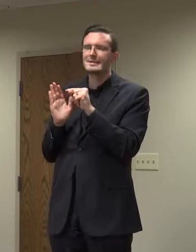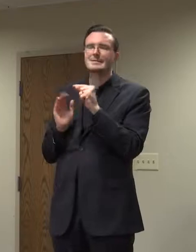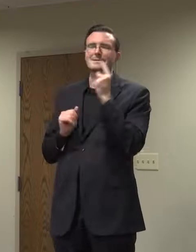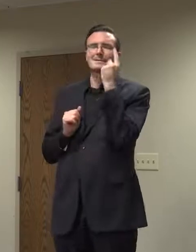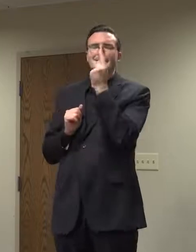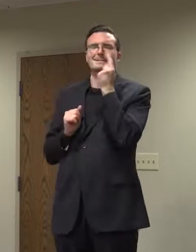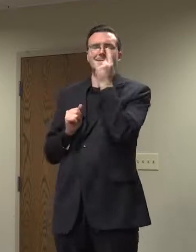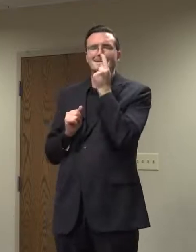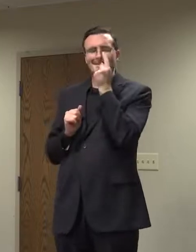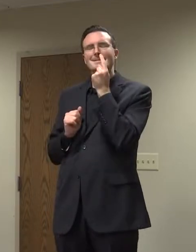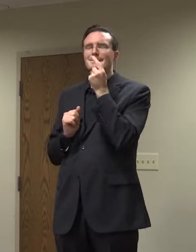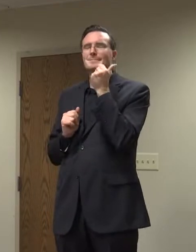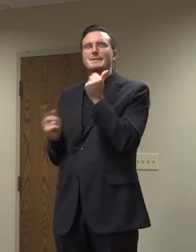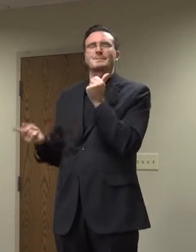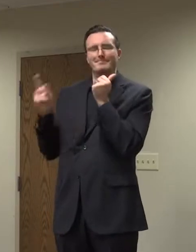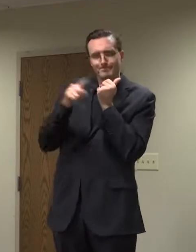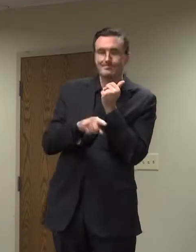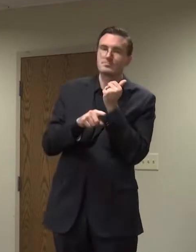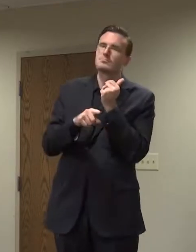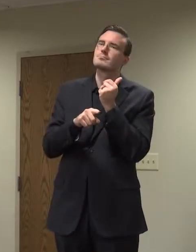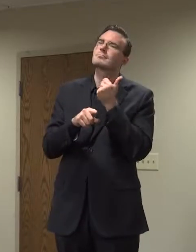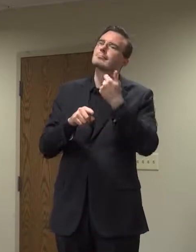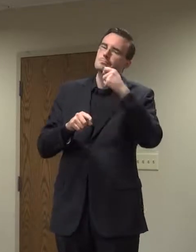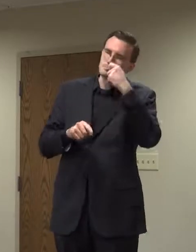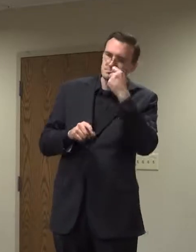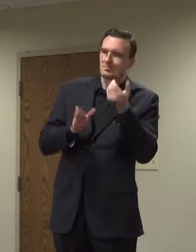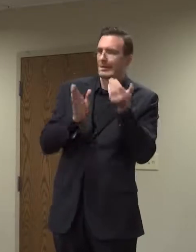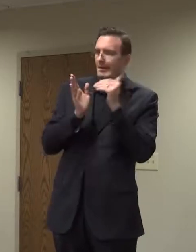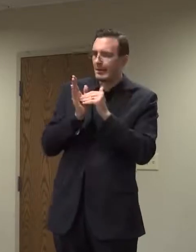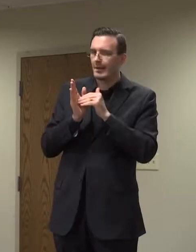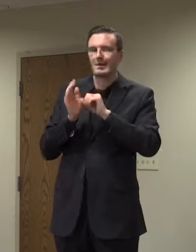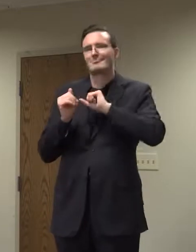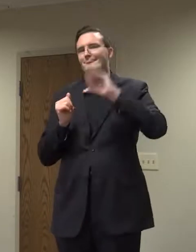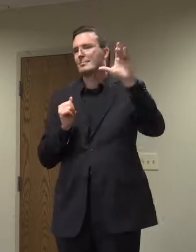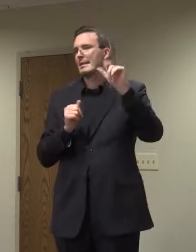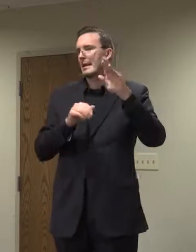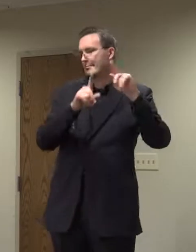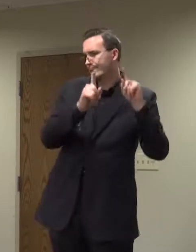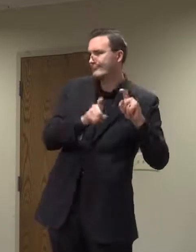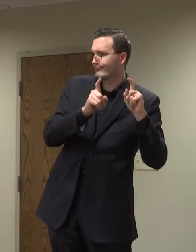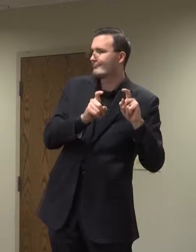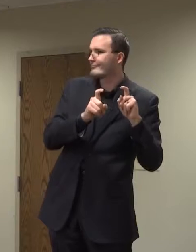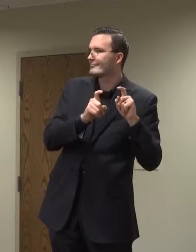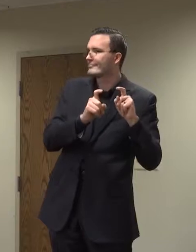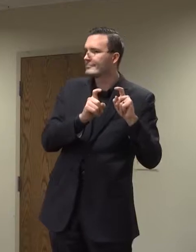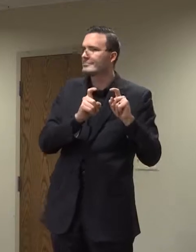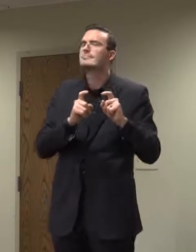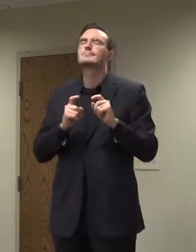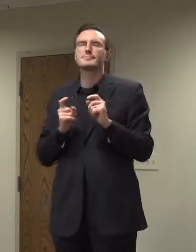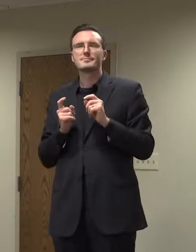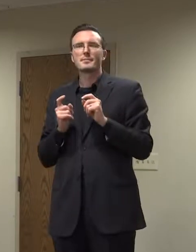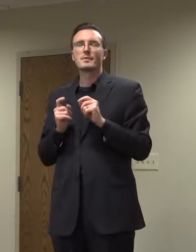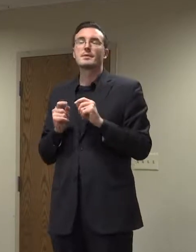as well during that scenario. So each entity in our community is reviewing and considering how to best use